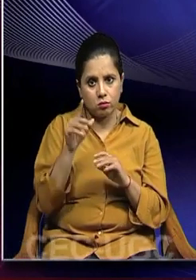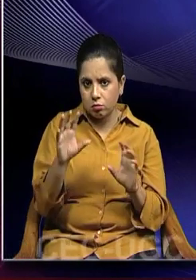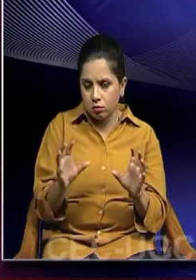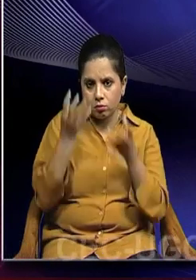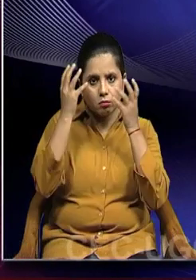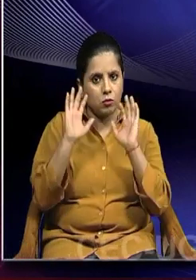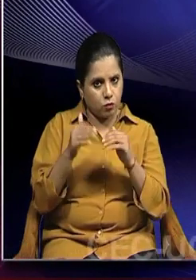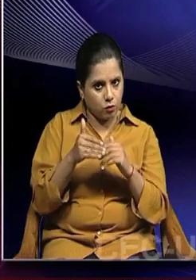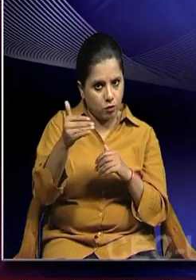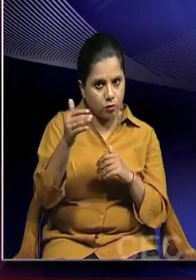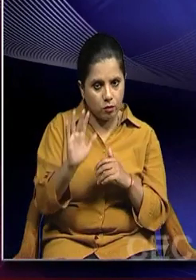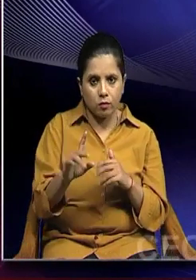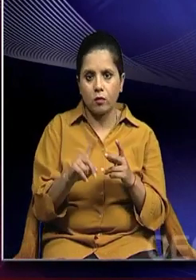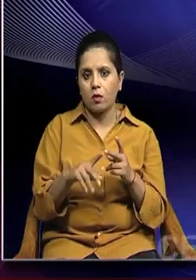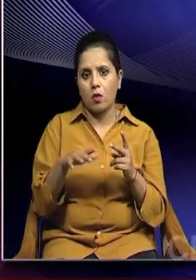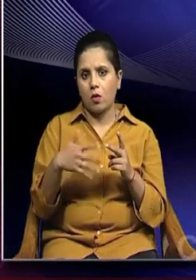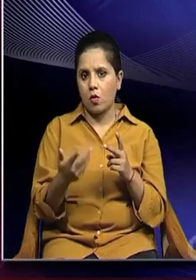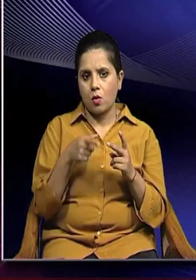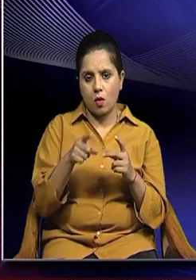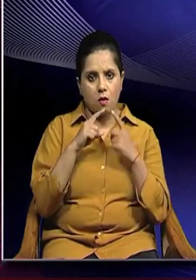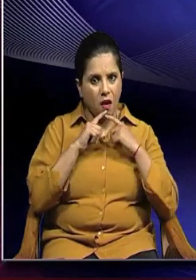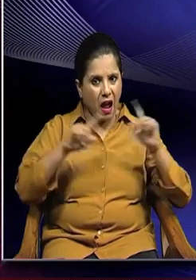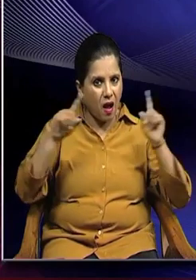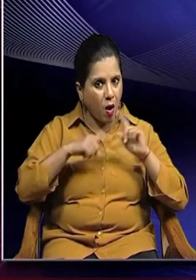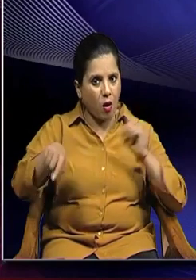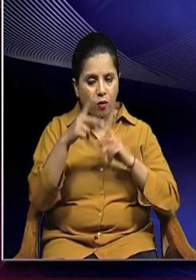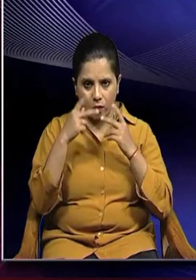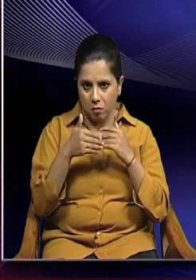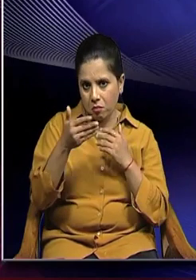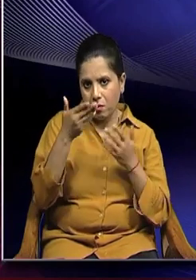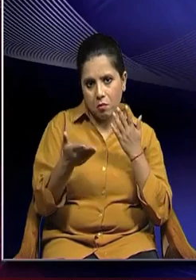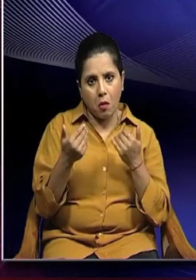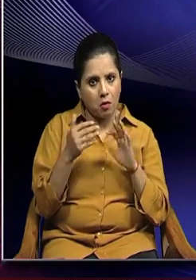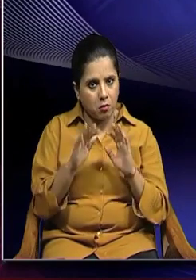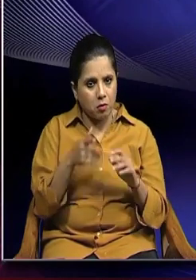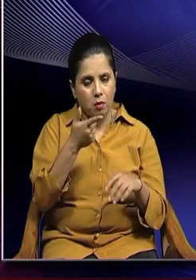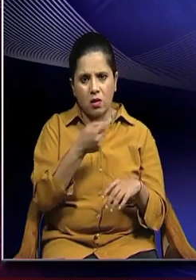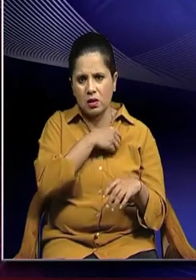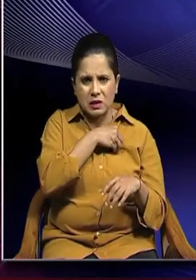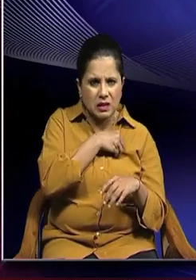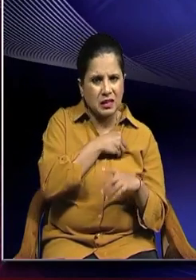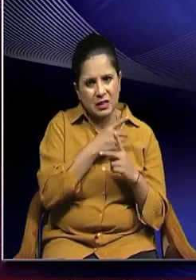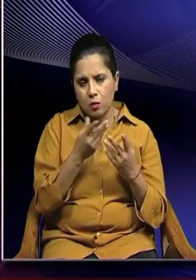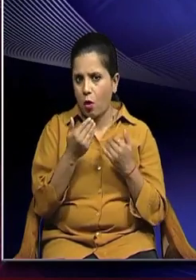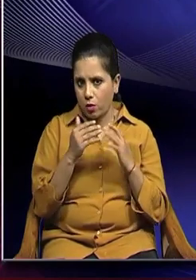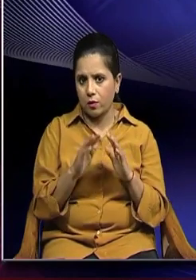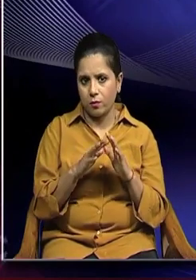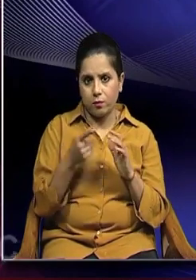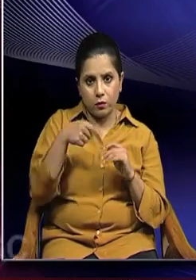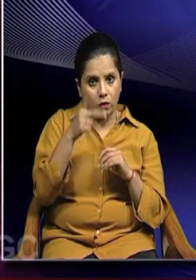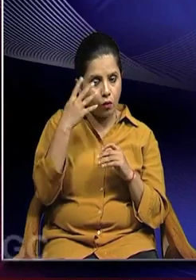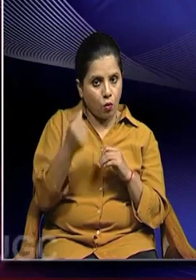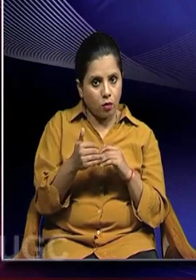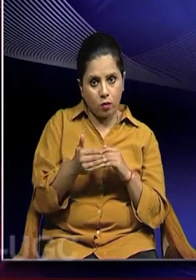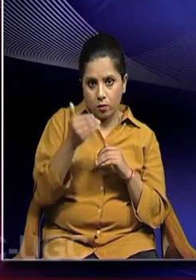you will reflect the shouting, you may shout, you may struggle to survive.